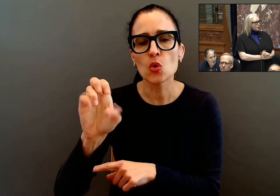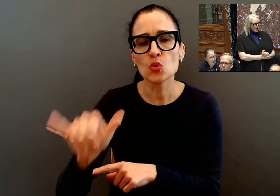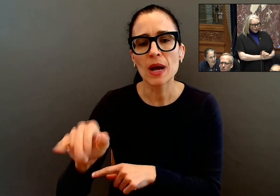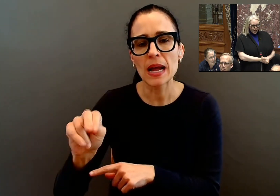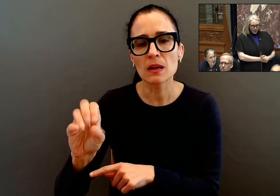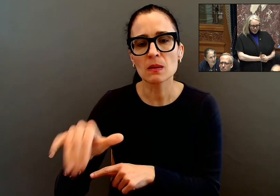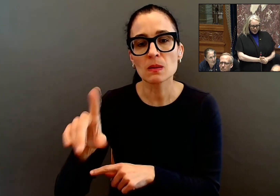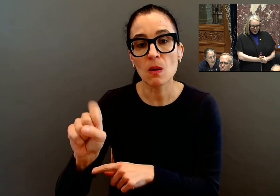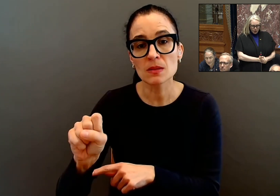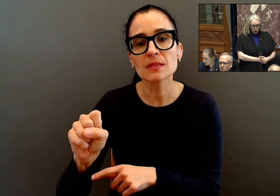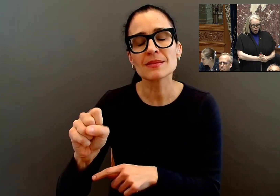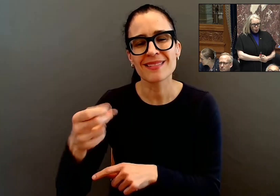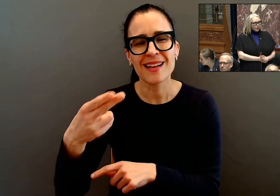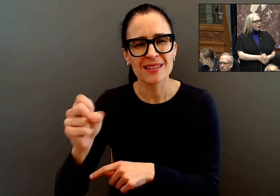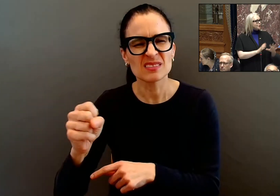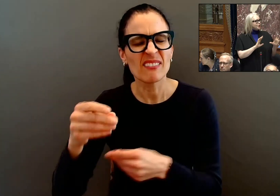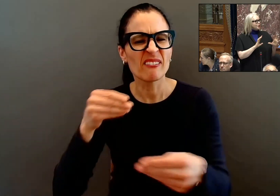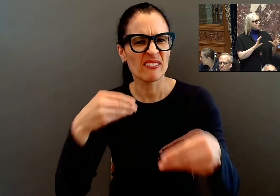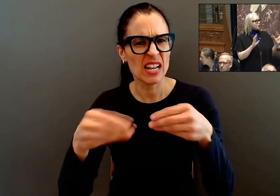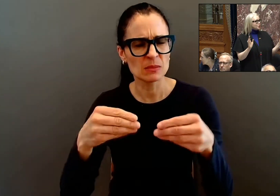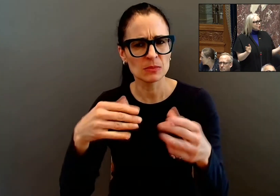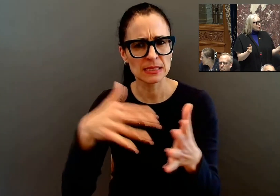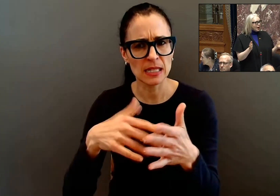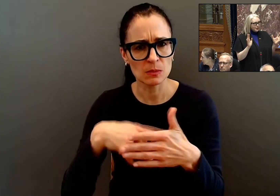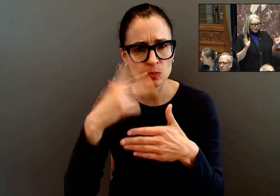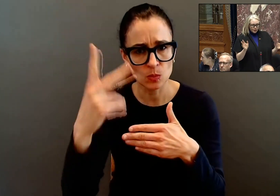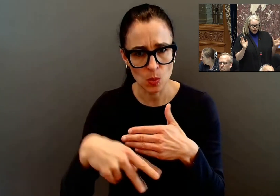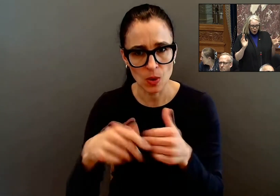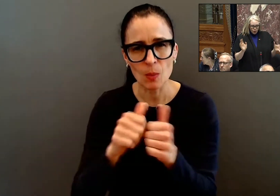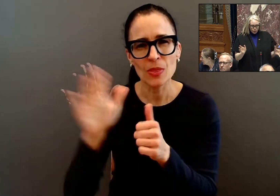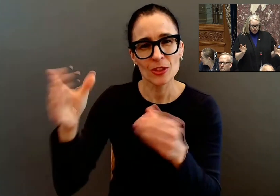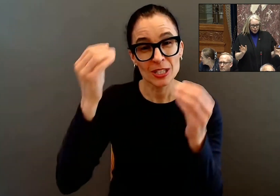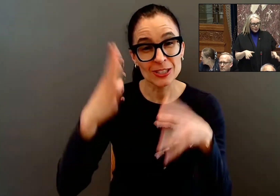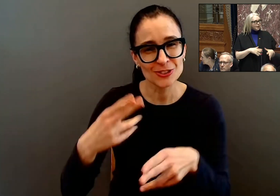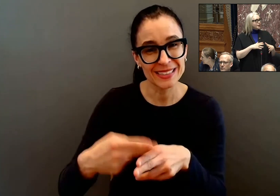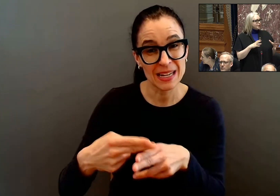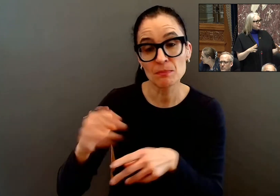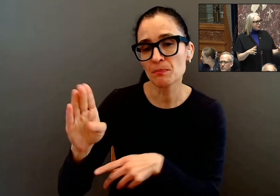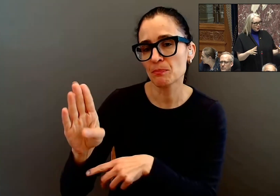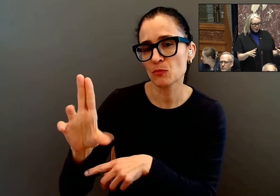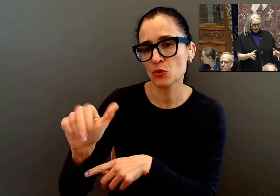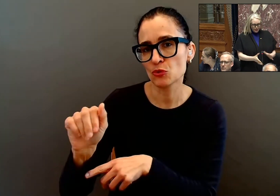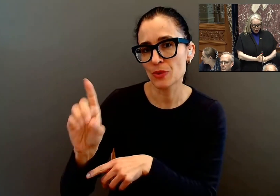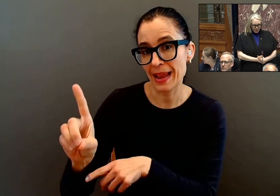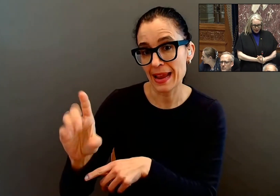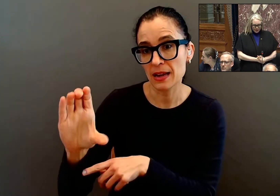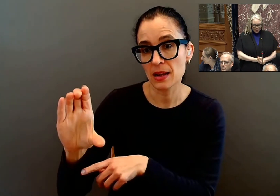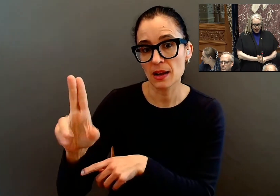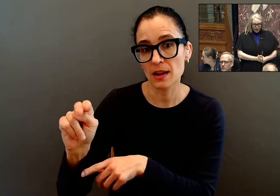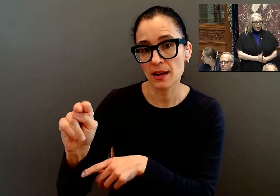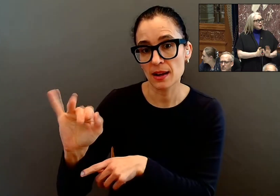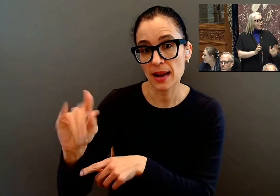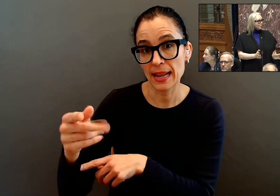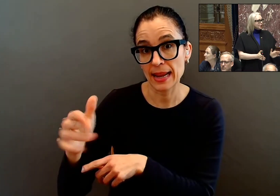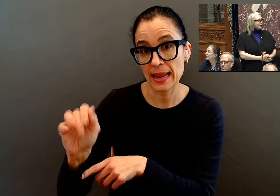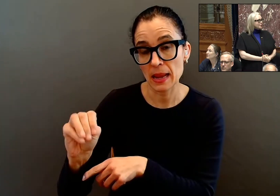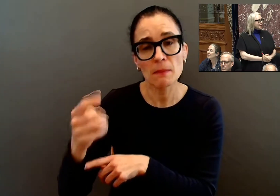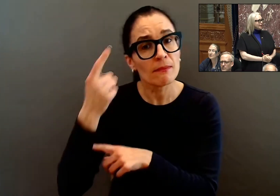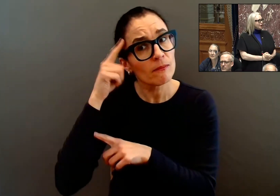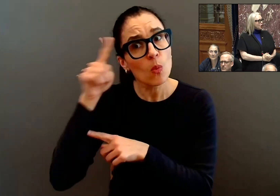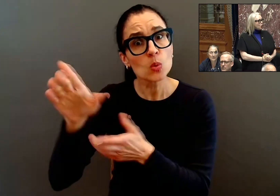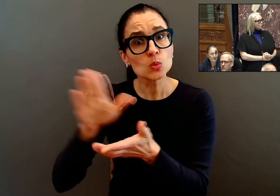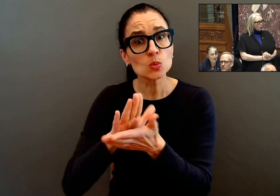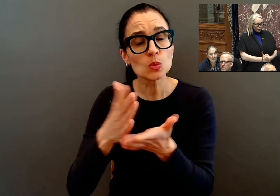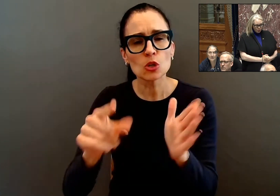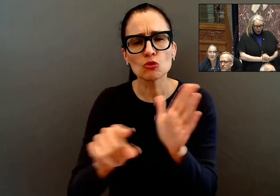students from grades 9 to 10 with opportunities to explore ideas of their own choosing in different learning environments. They are now